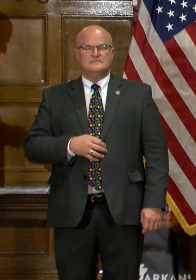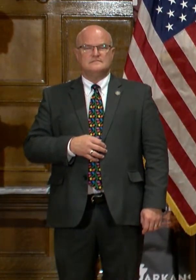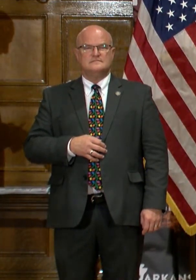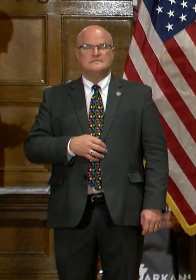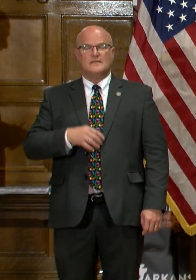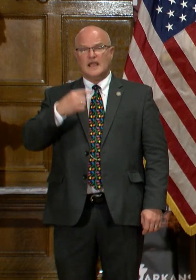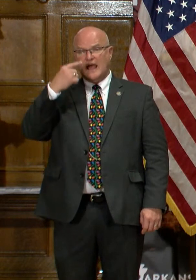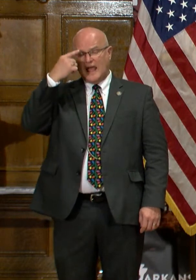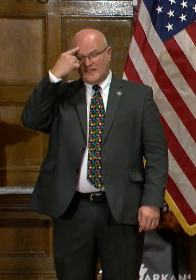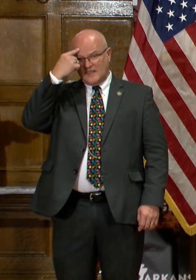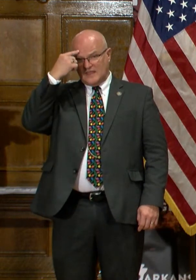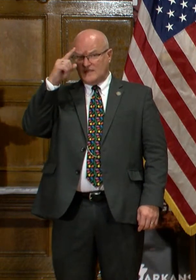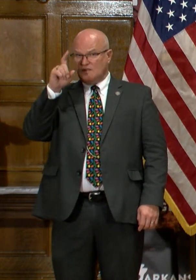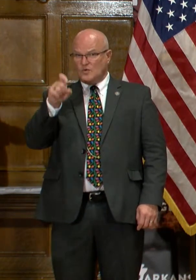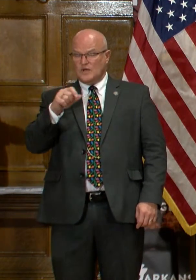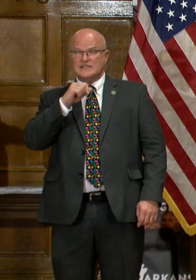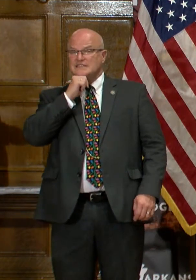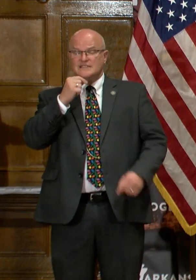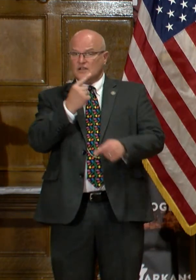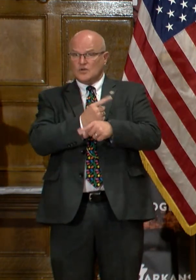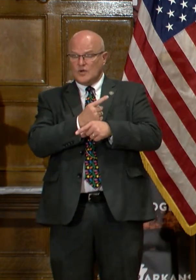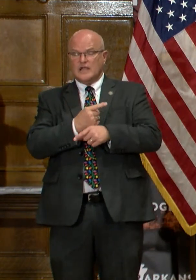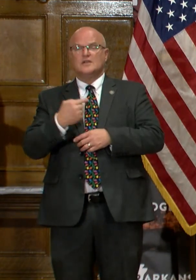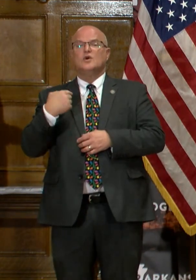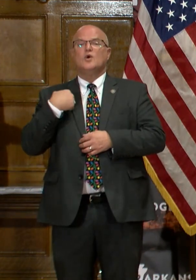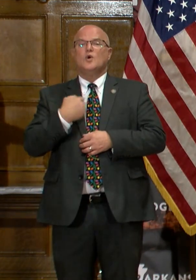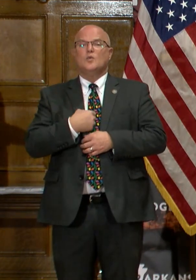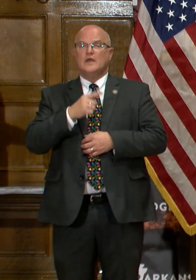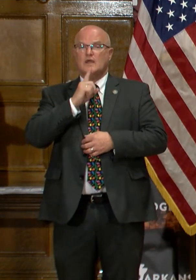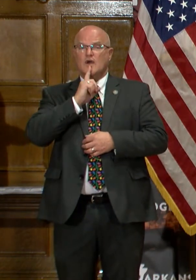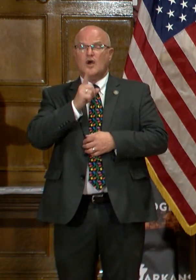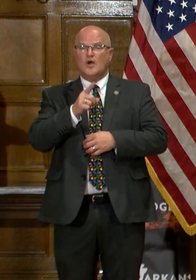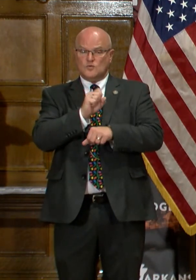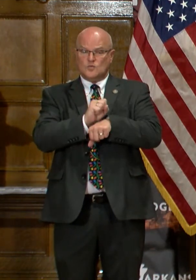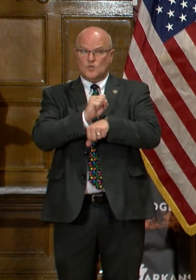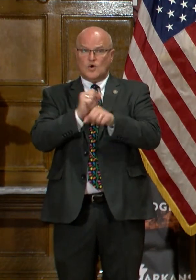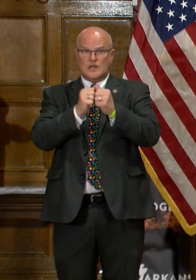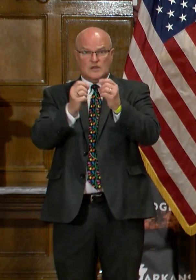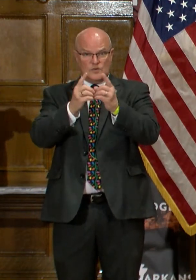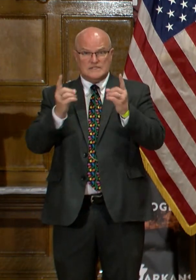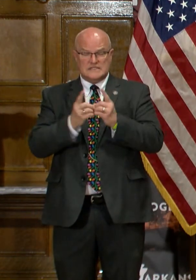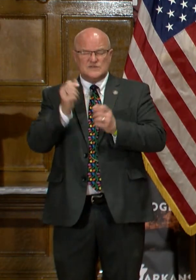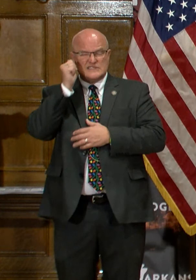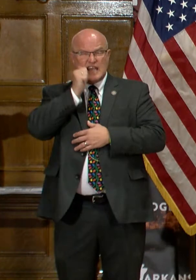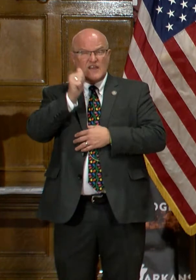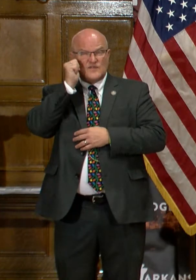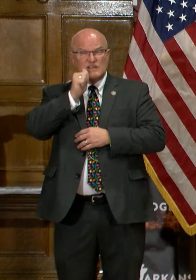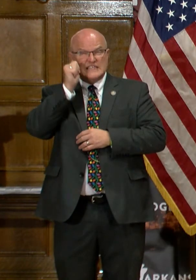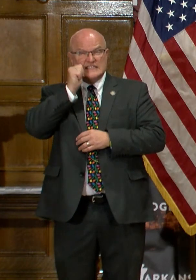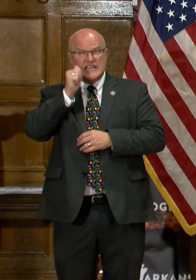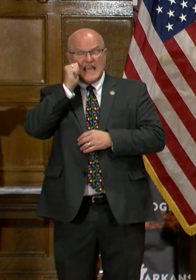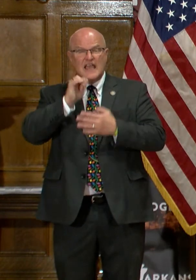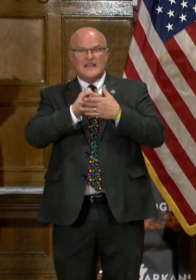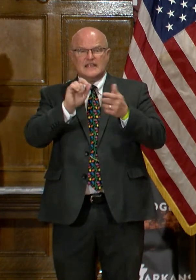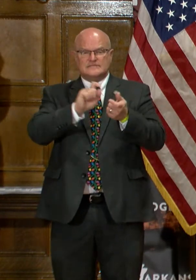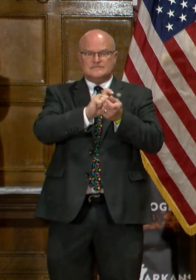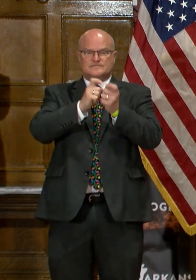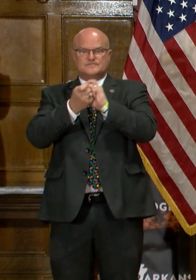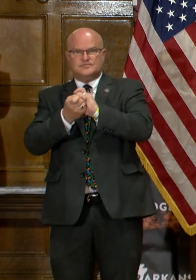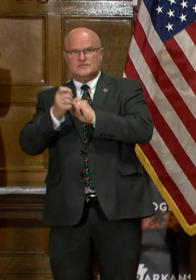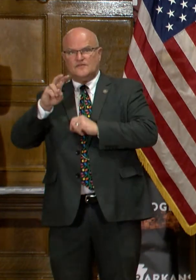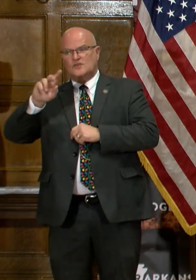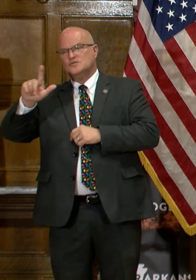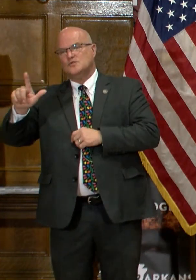I think the premise of the question is not correct. We are indeed working with districts every day that are shifting to